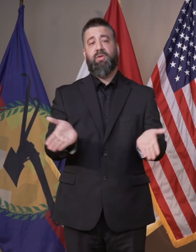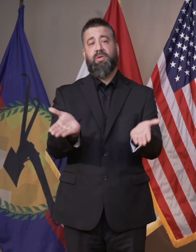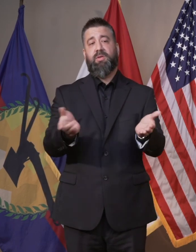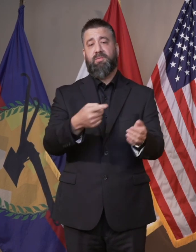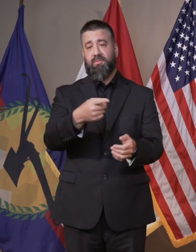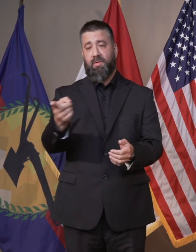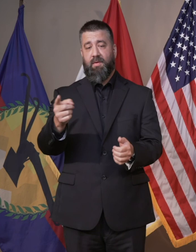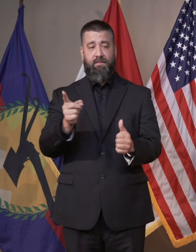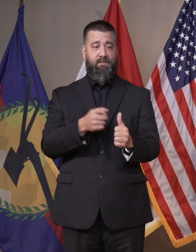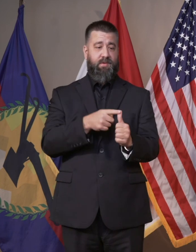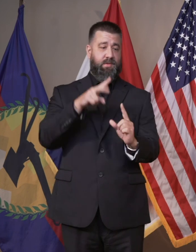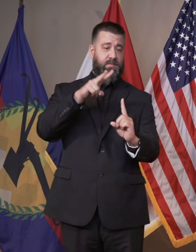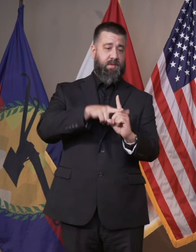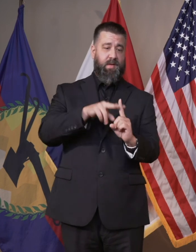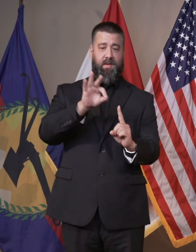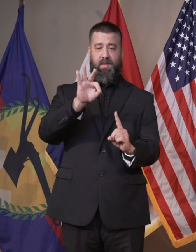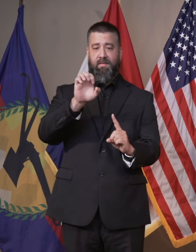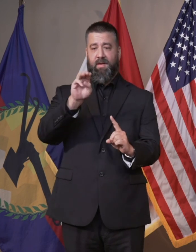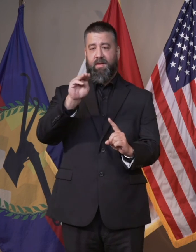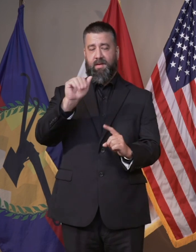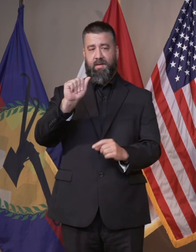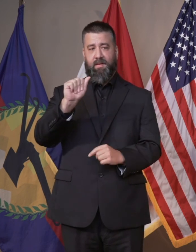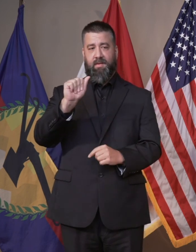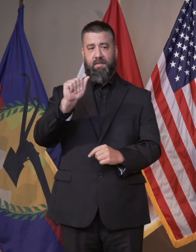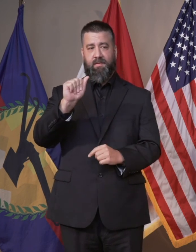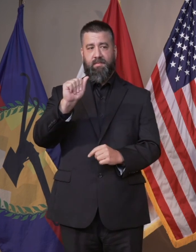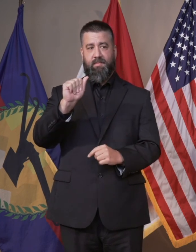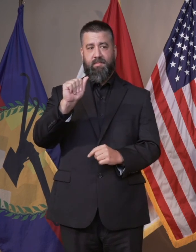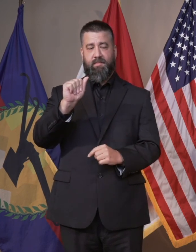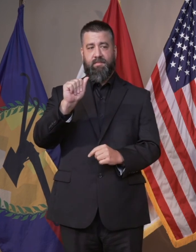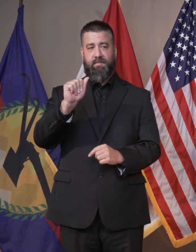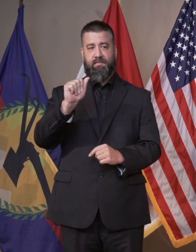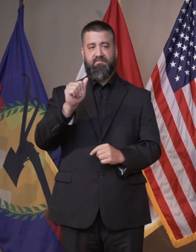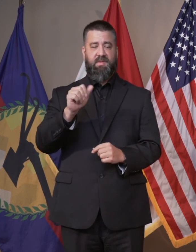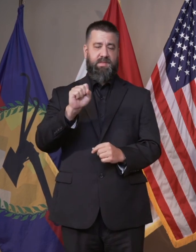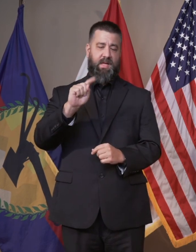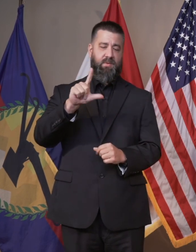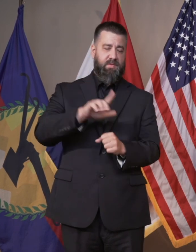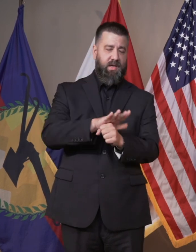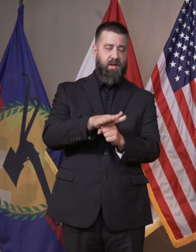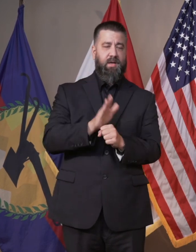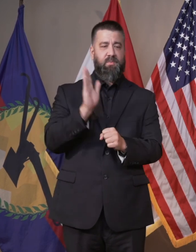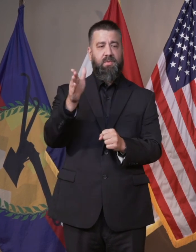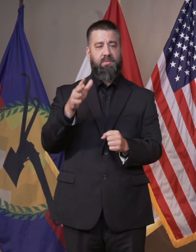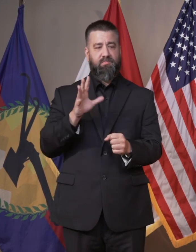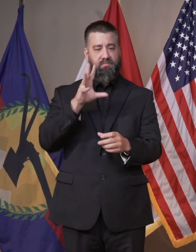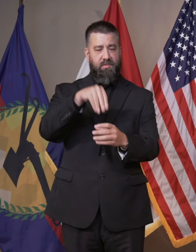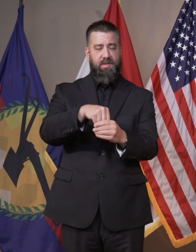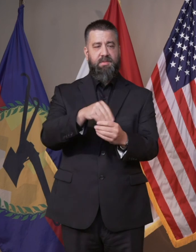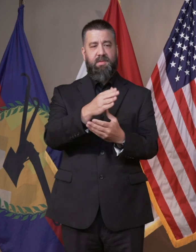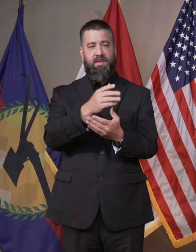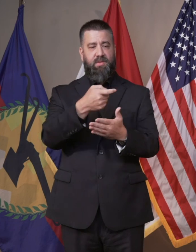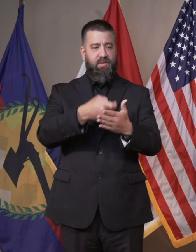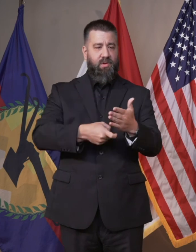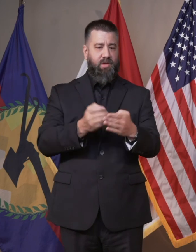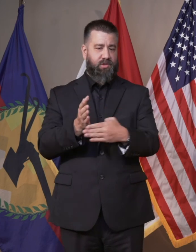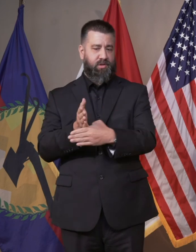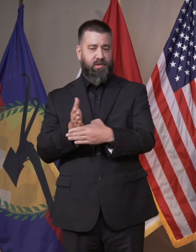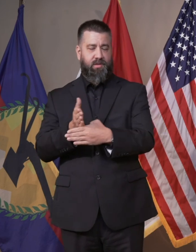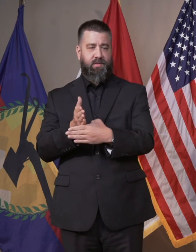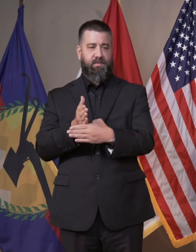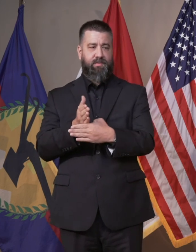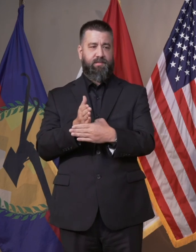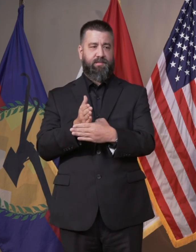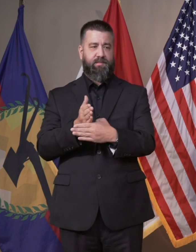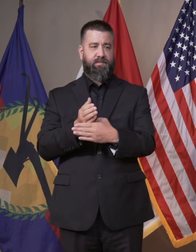and allow St. Louis County to participate in the cost share piece of that. We're going to do everything we can to keep the